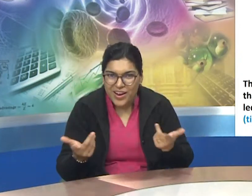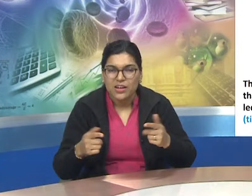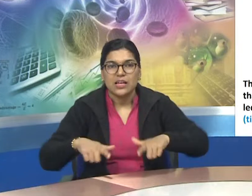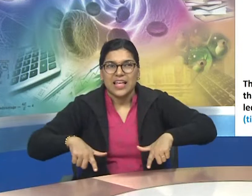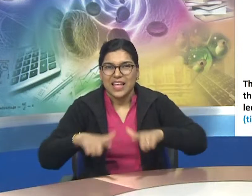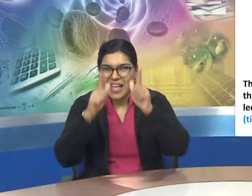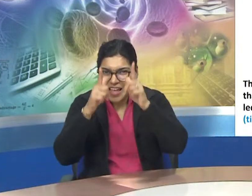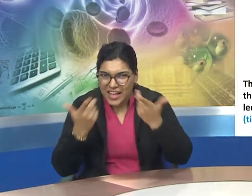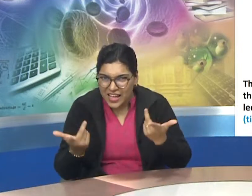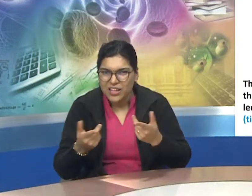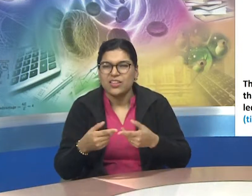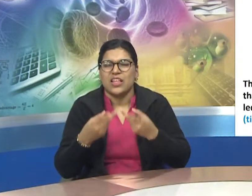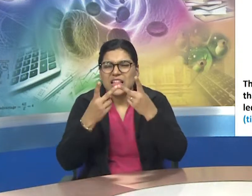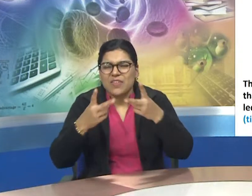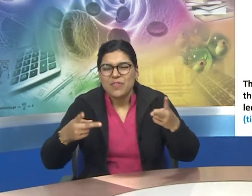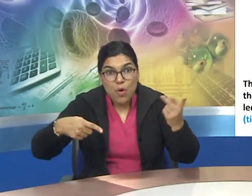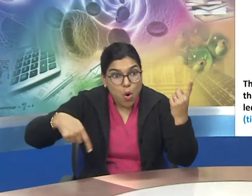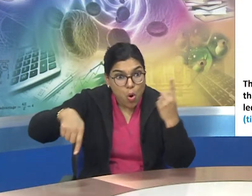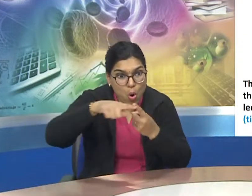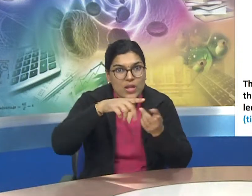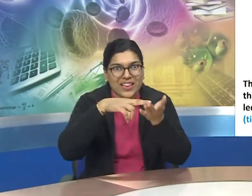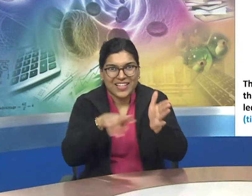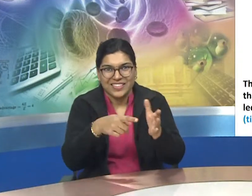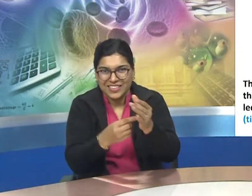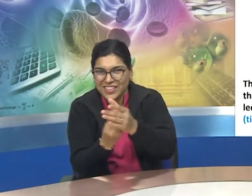like sun, the winds, the tides,